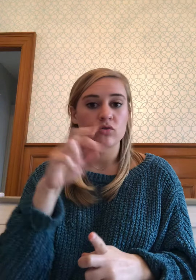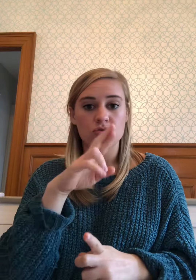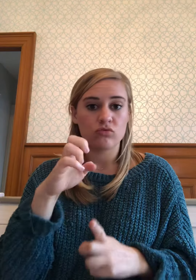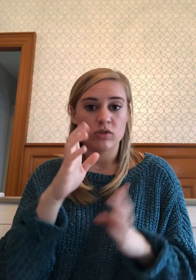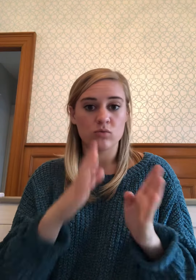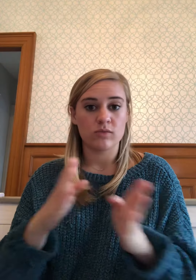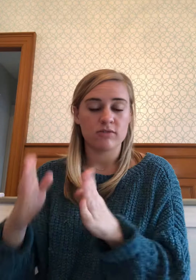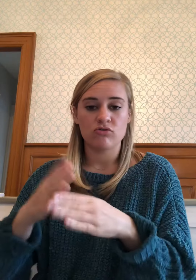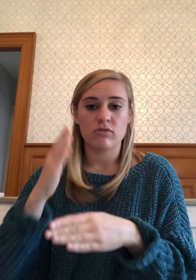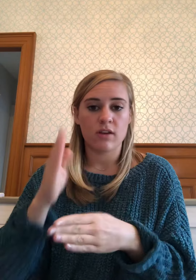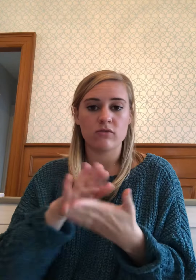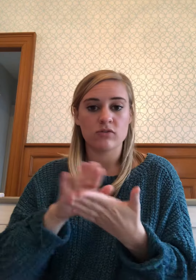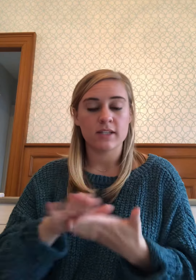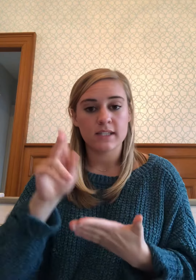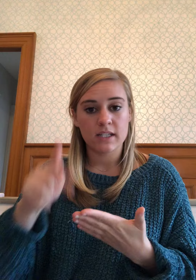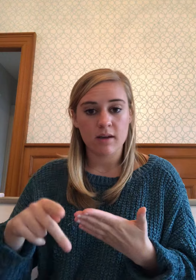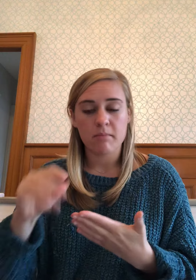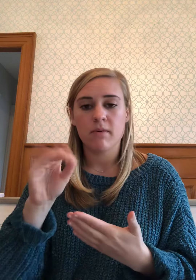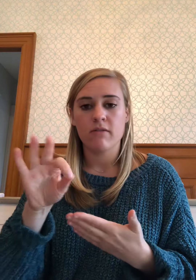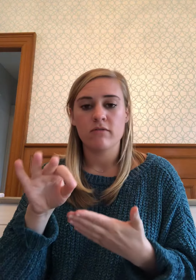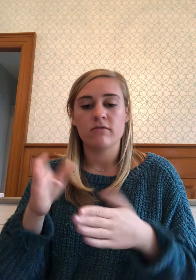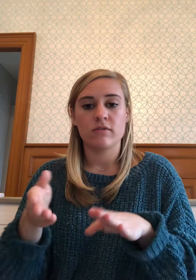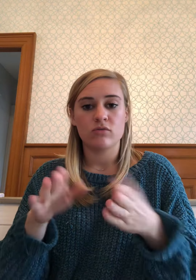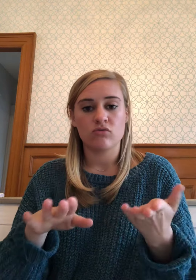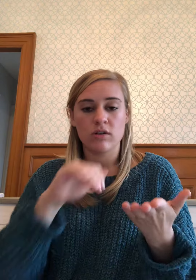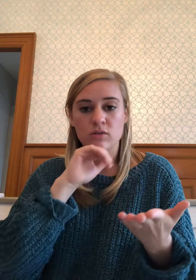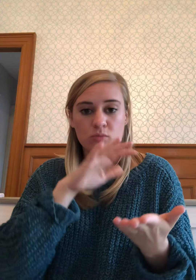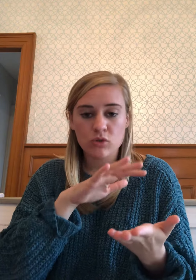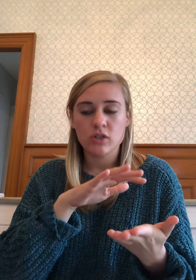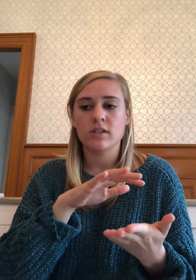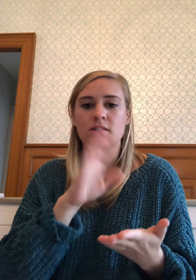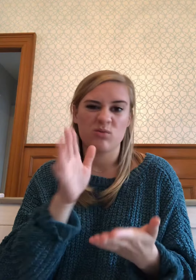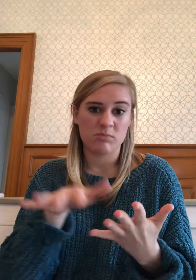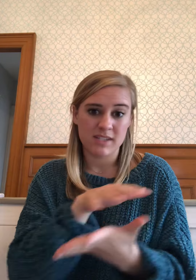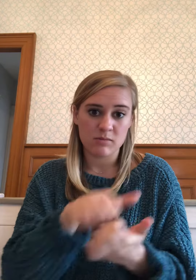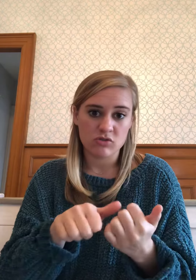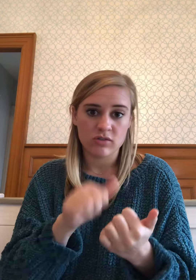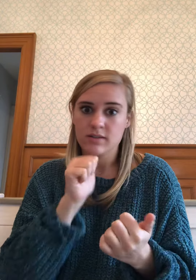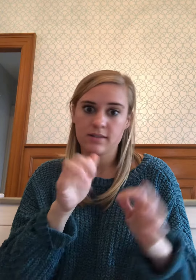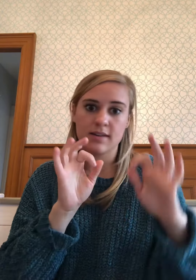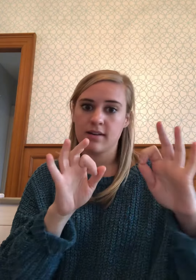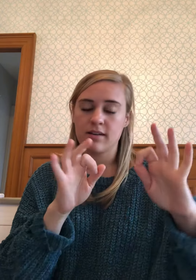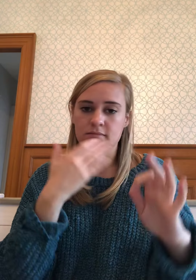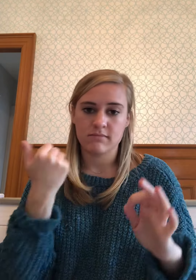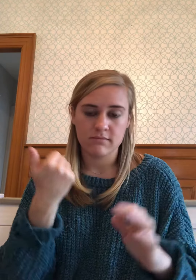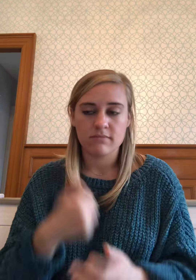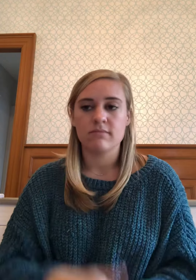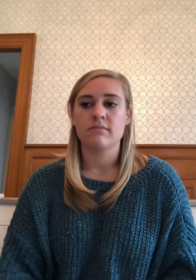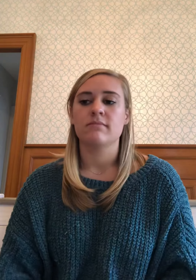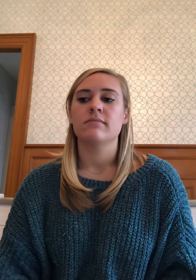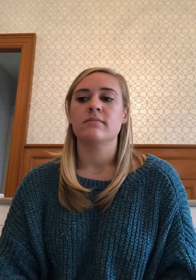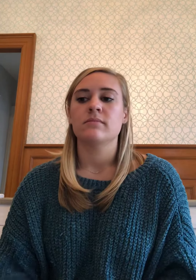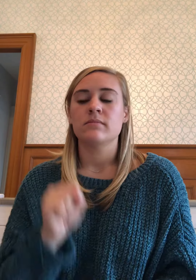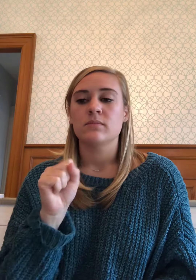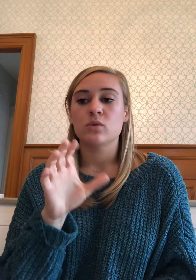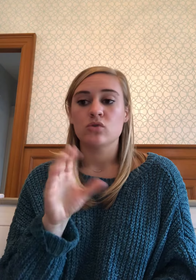cleanup of the necrotic debris. This is damaging, not ideal. So